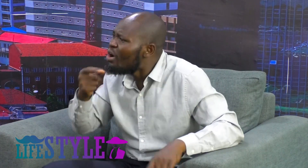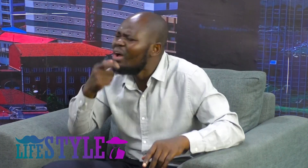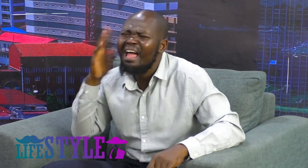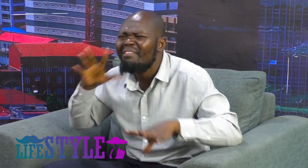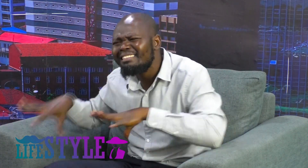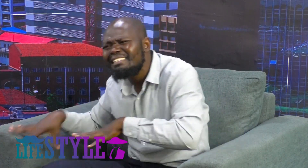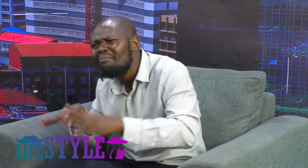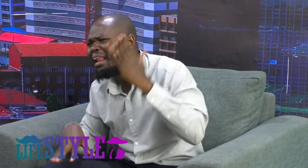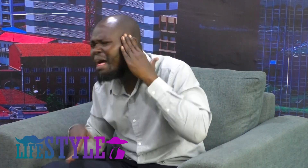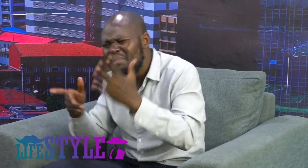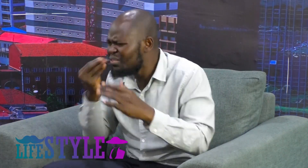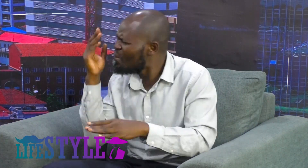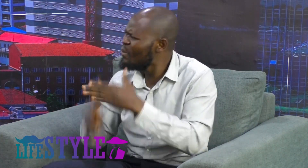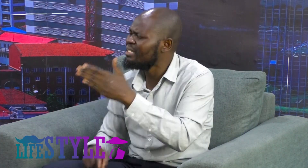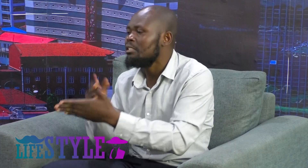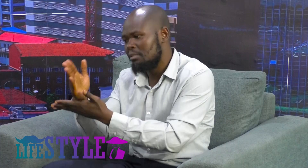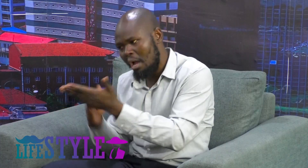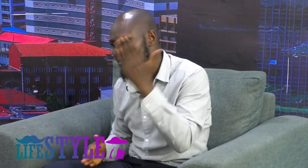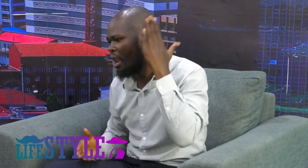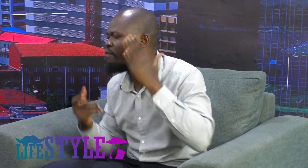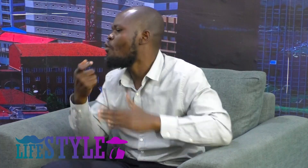Communication became a really big burden.